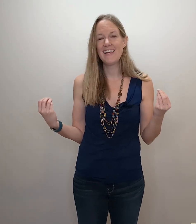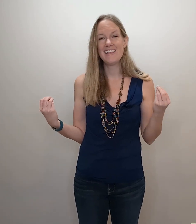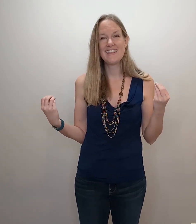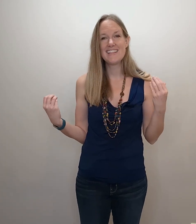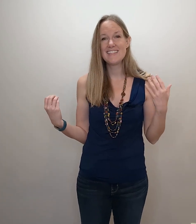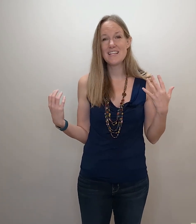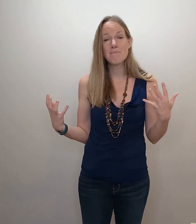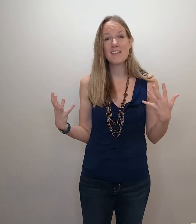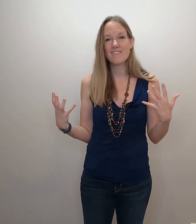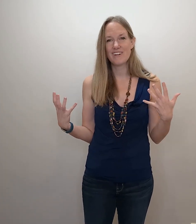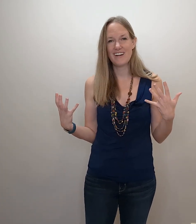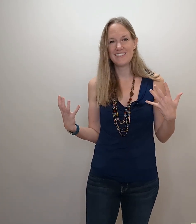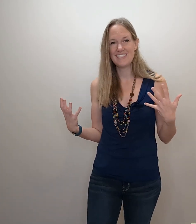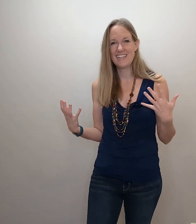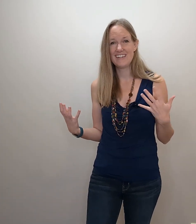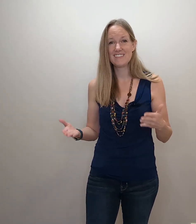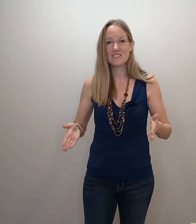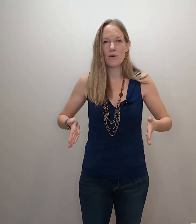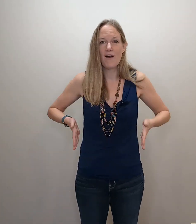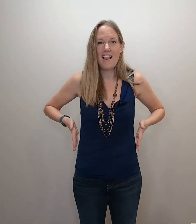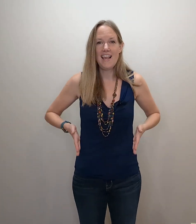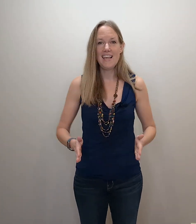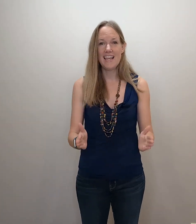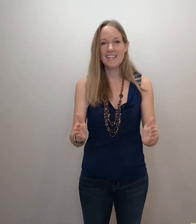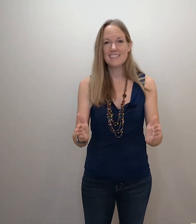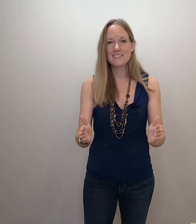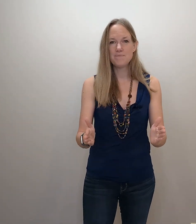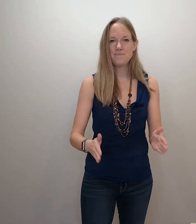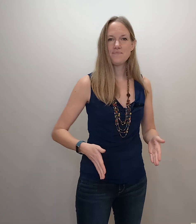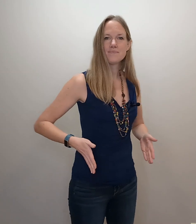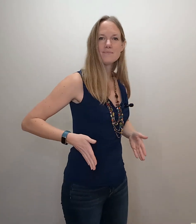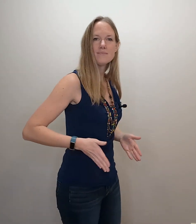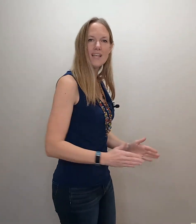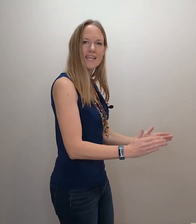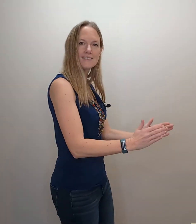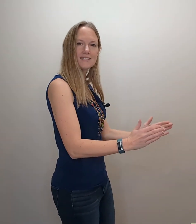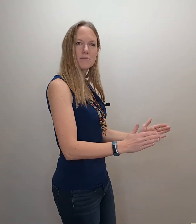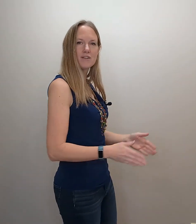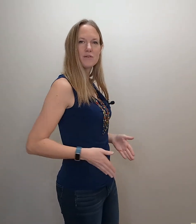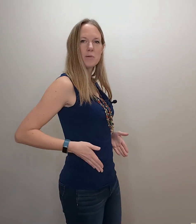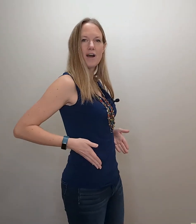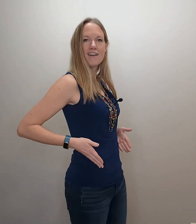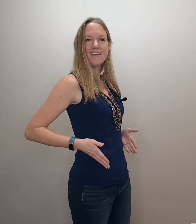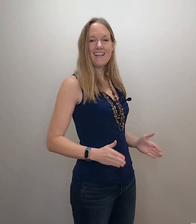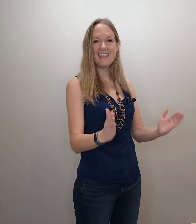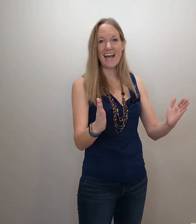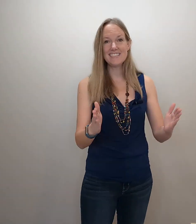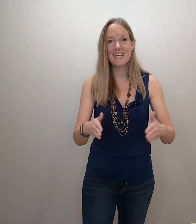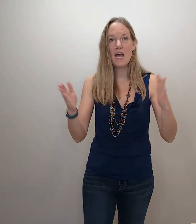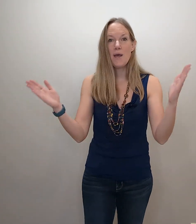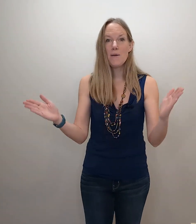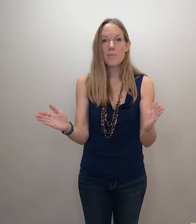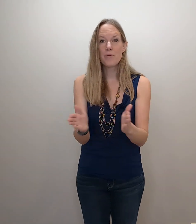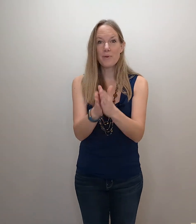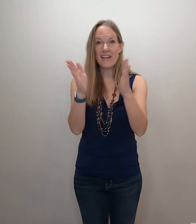and something for God to hear. So let, hands coming out from your body, let